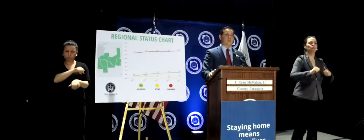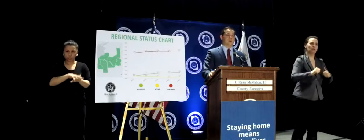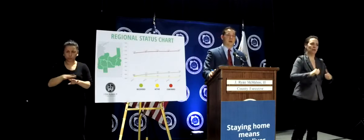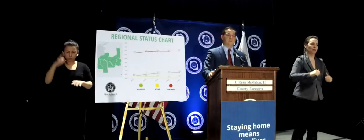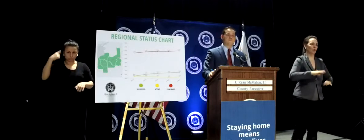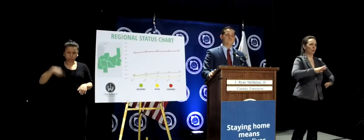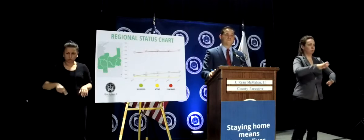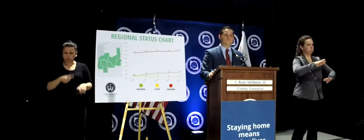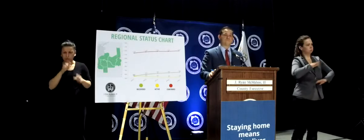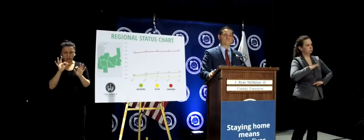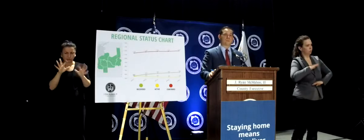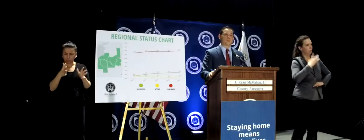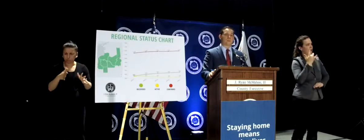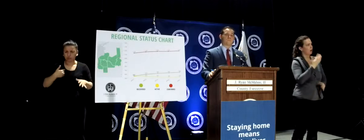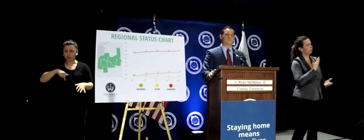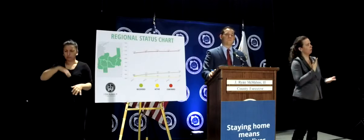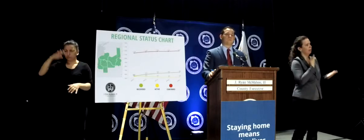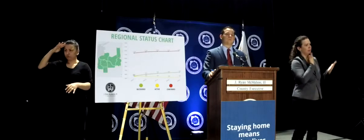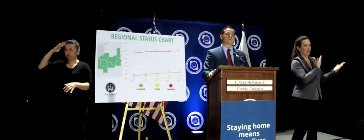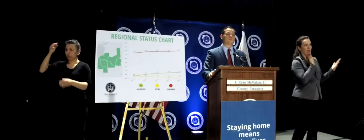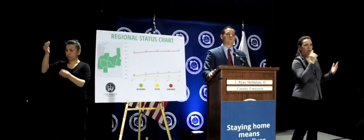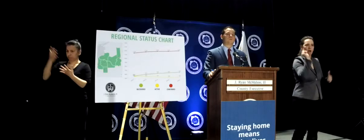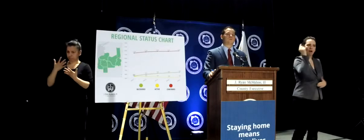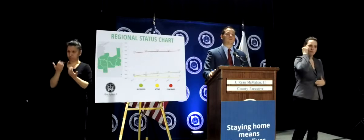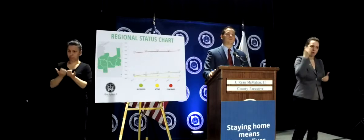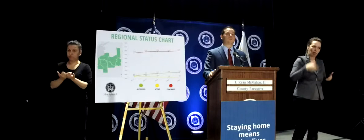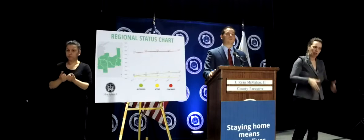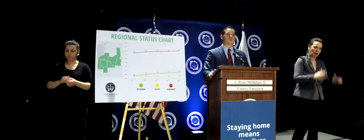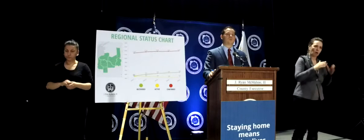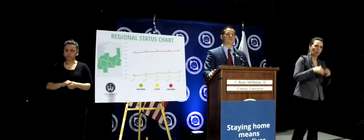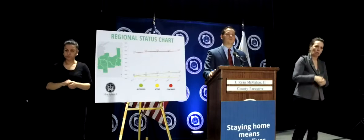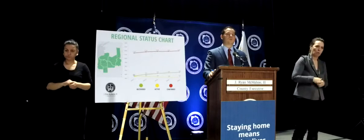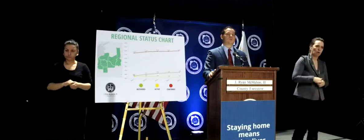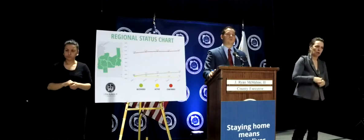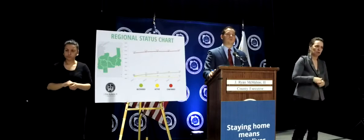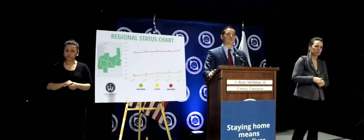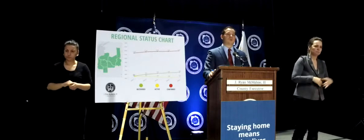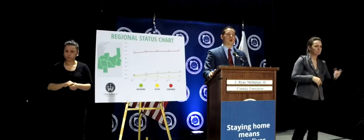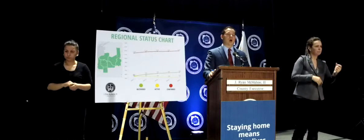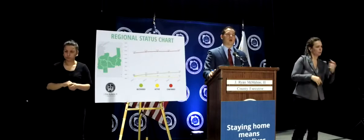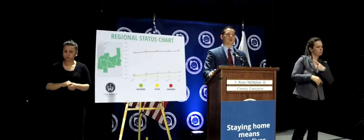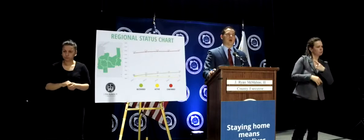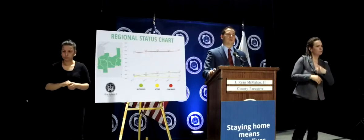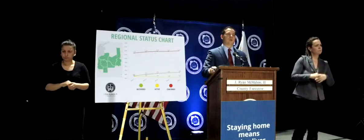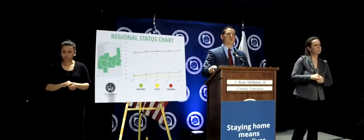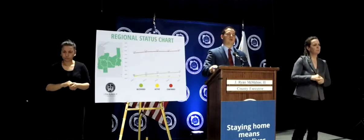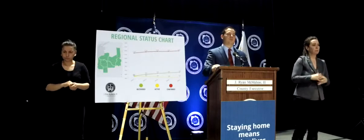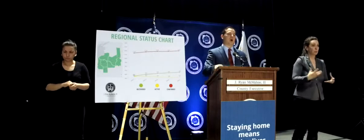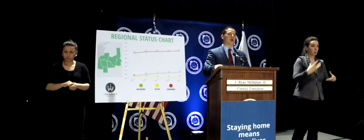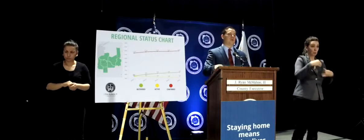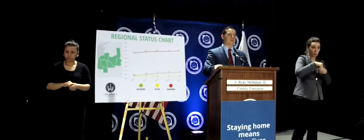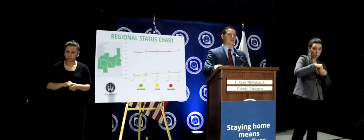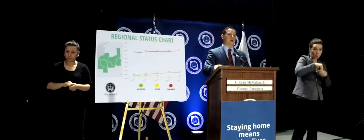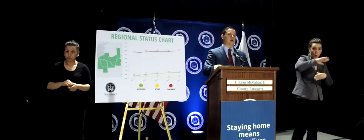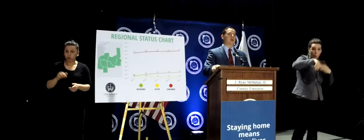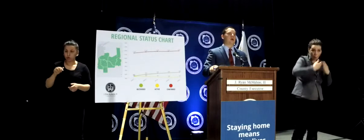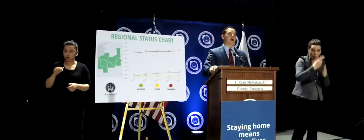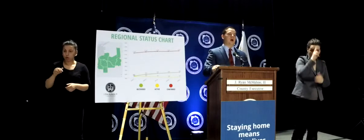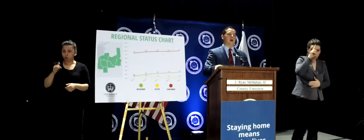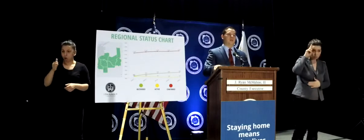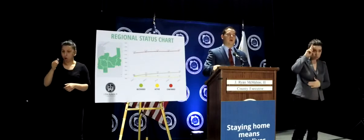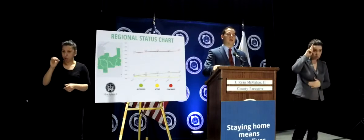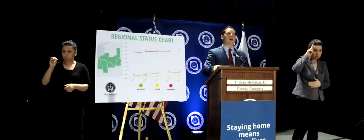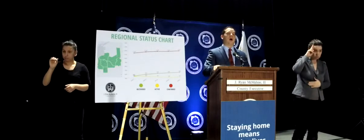very happy with that. Does that include all 3 hospitals, 4 if you count community? I believe community is part of Upstate,